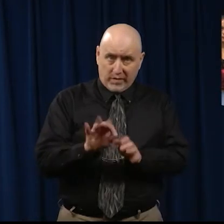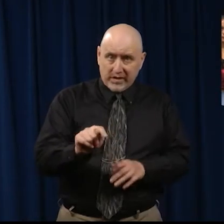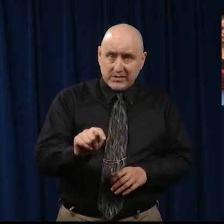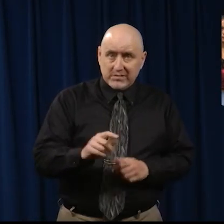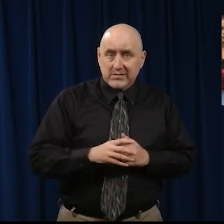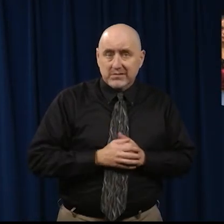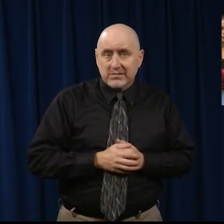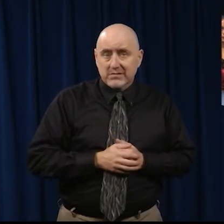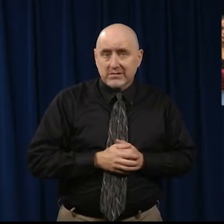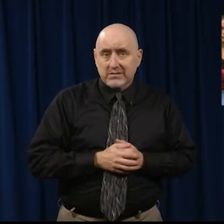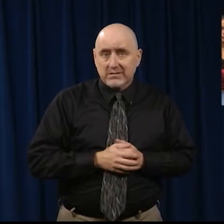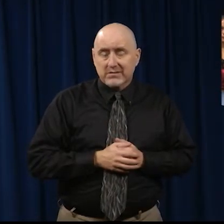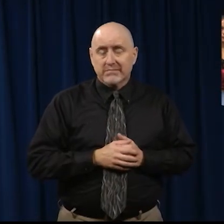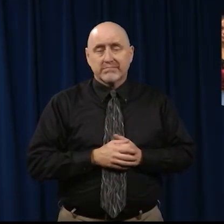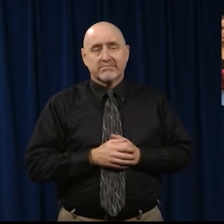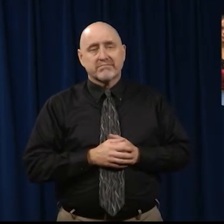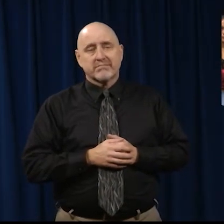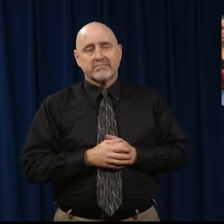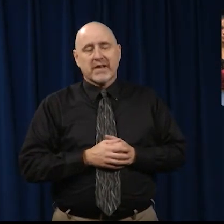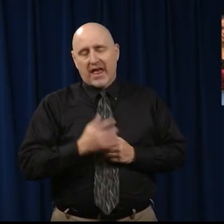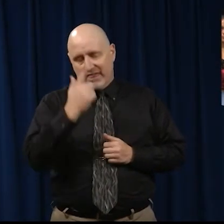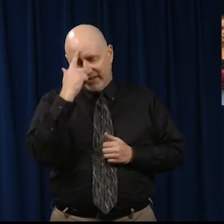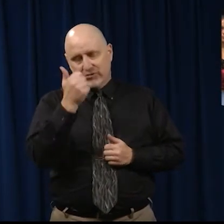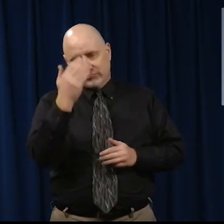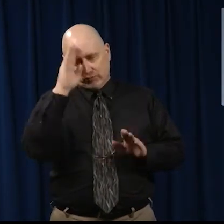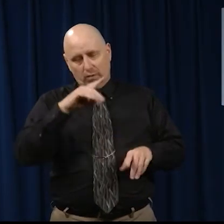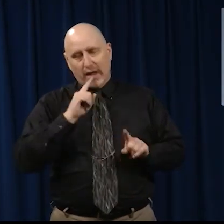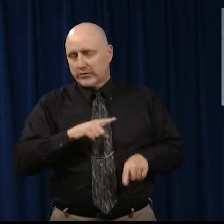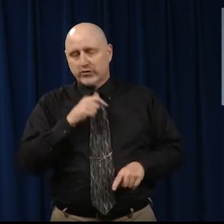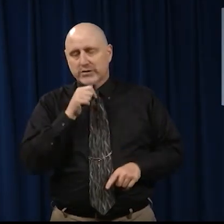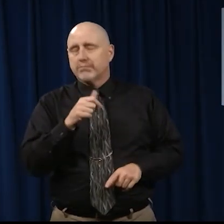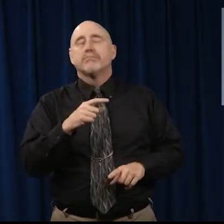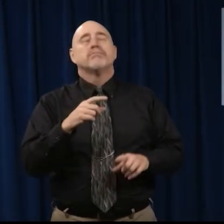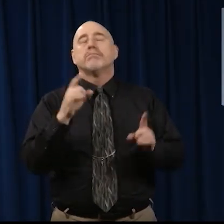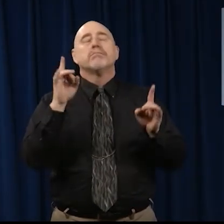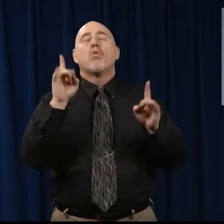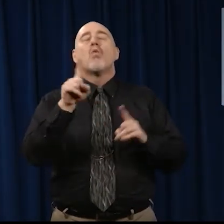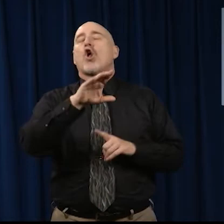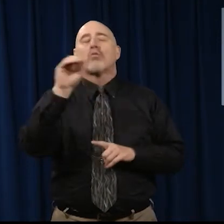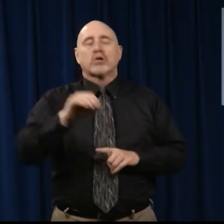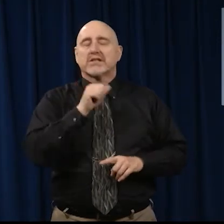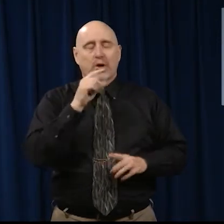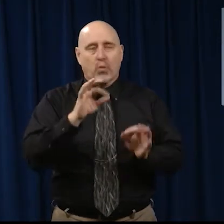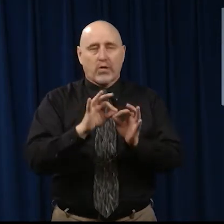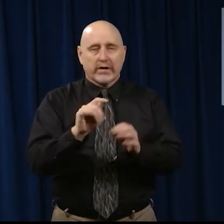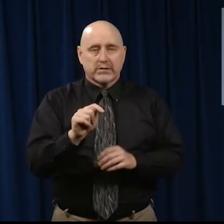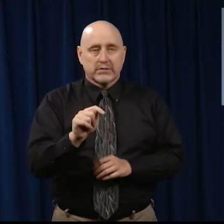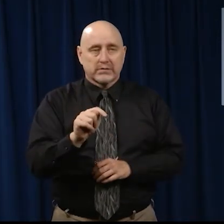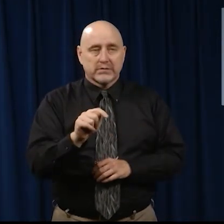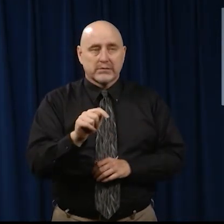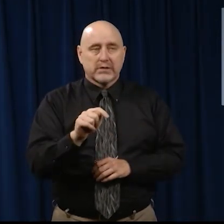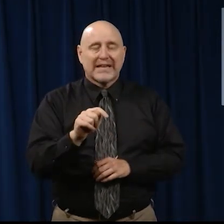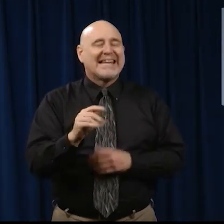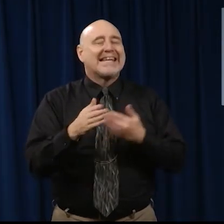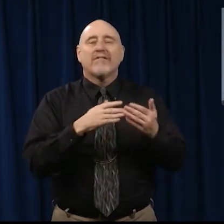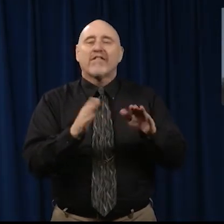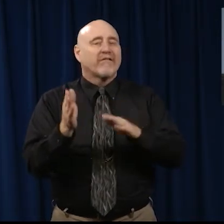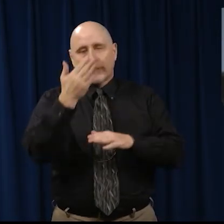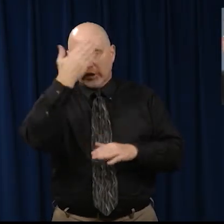Is it worth it? I think you will understand that it's absolutely, positively not worth it. If you weren't looking at it from